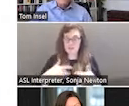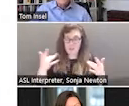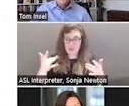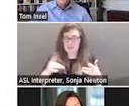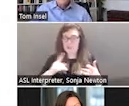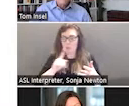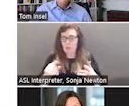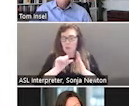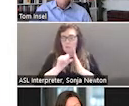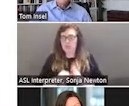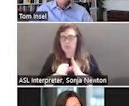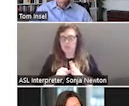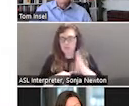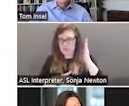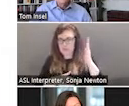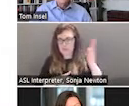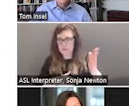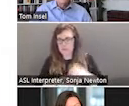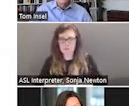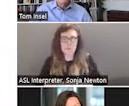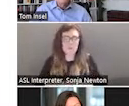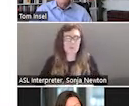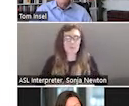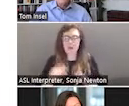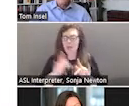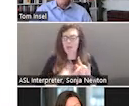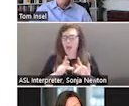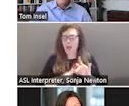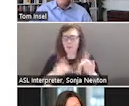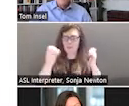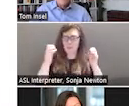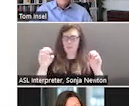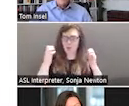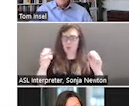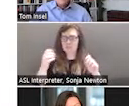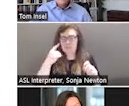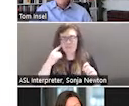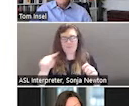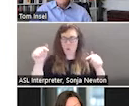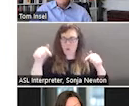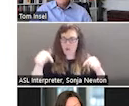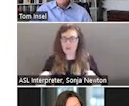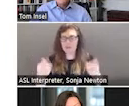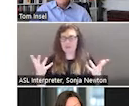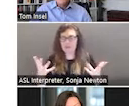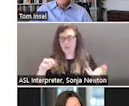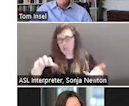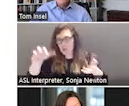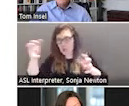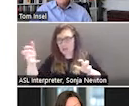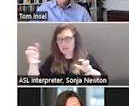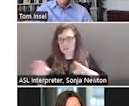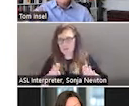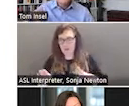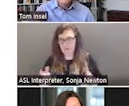lately, it's the kind of lack of urgency about the behavioral health crisis we're in. I hasten to point out that, you know,